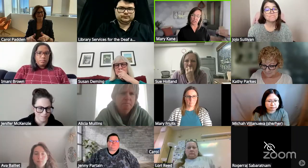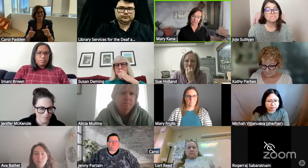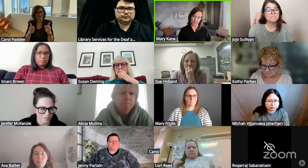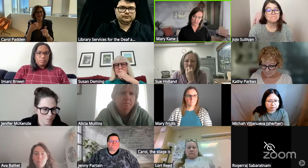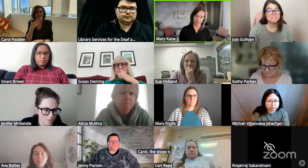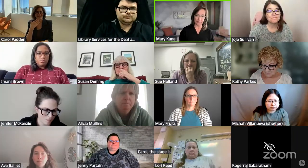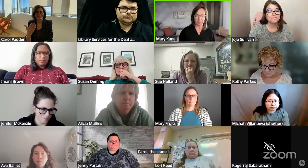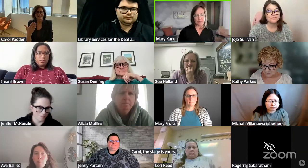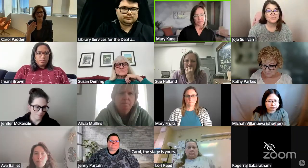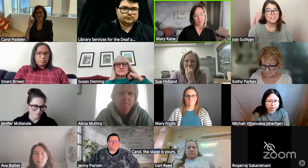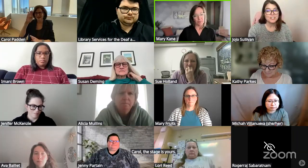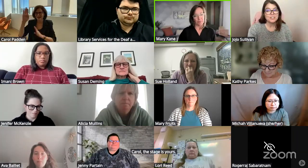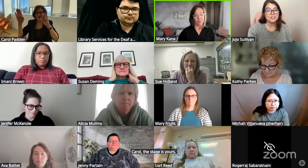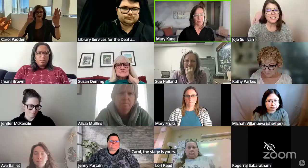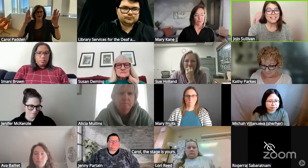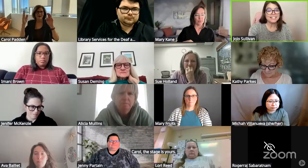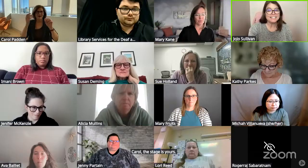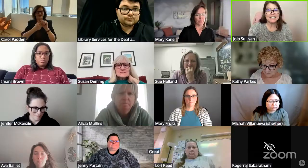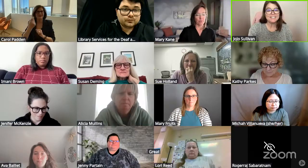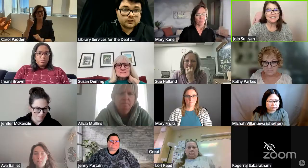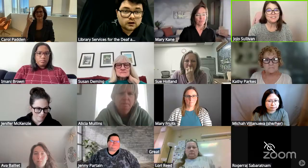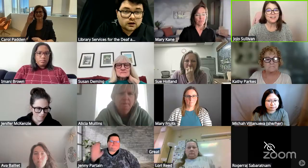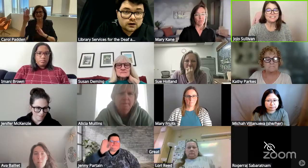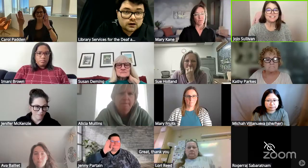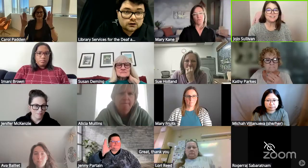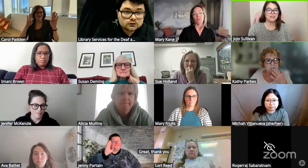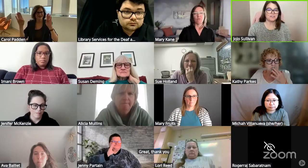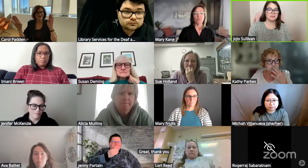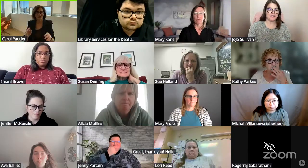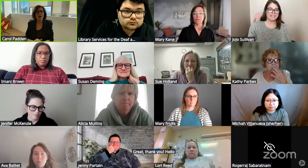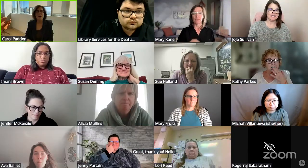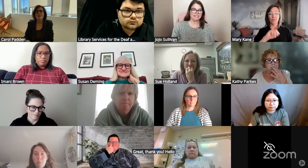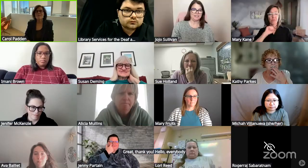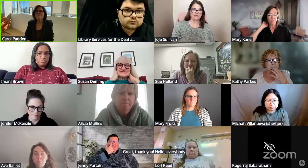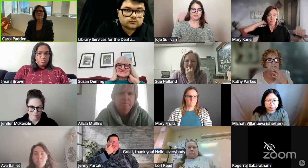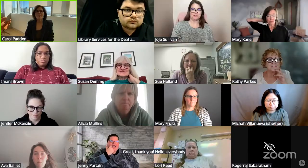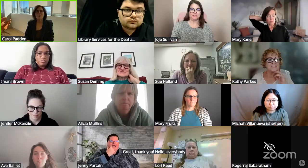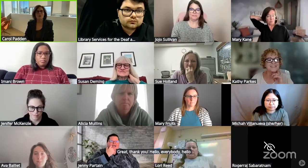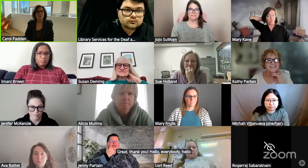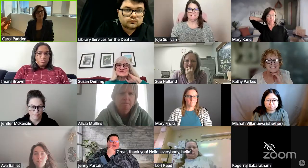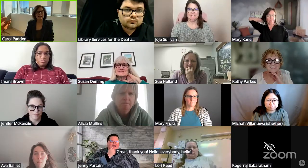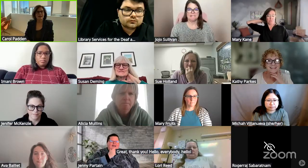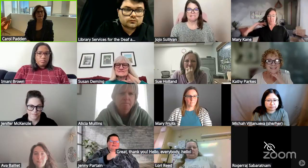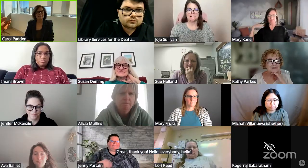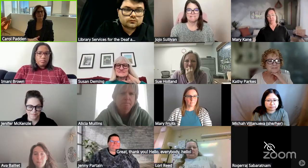yours. Great, thank you. Hello, everybody. Hello.